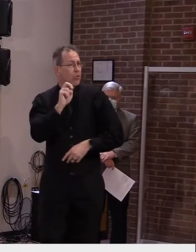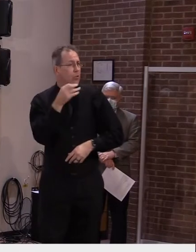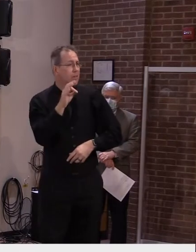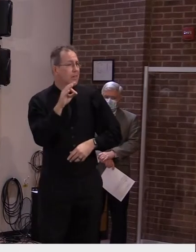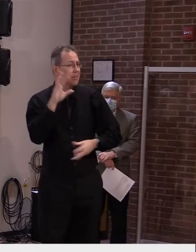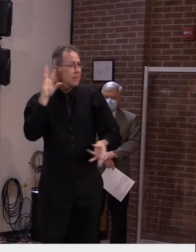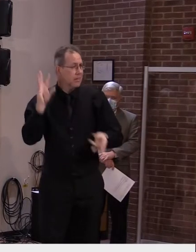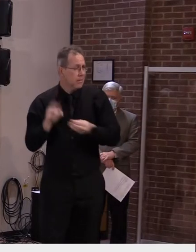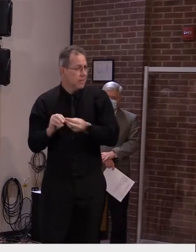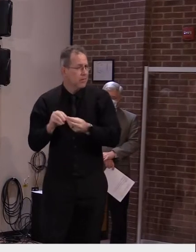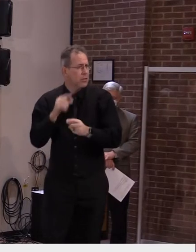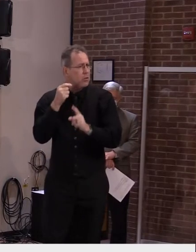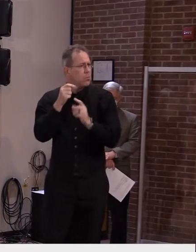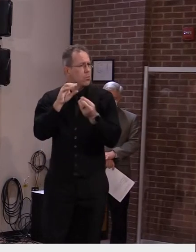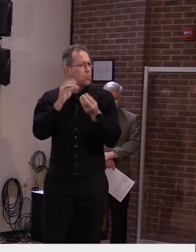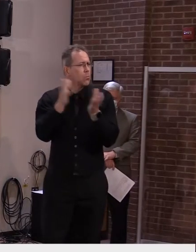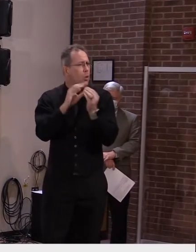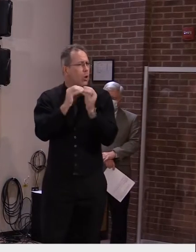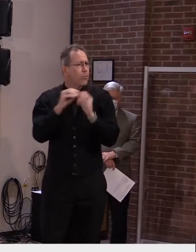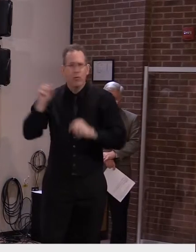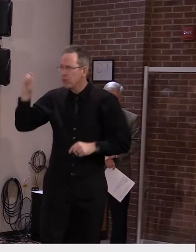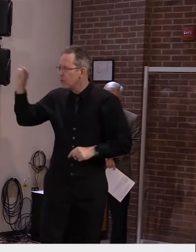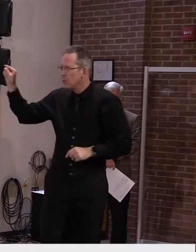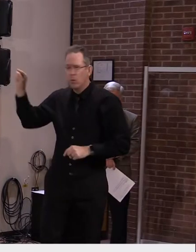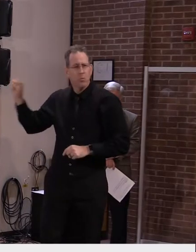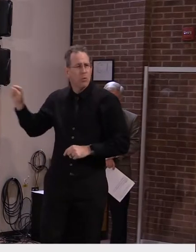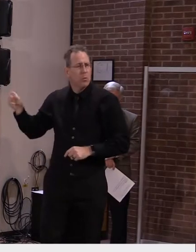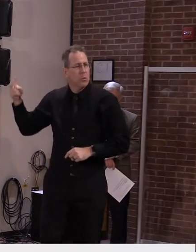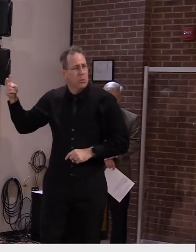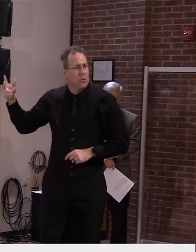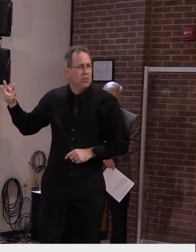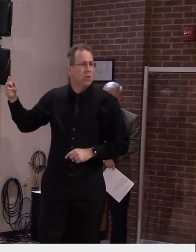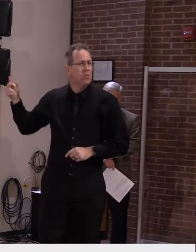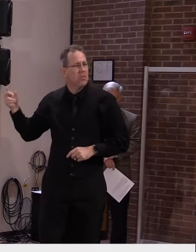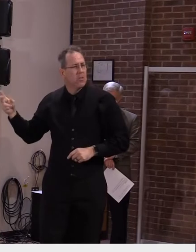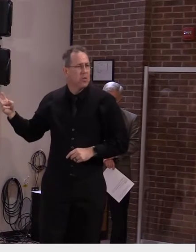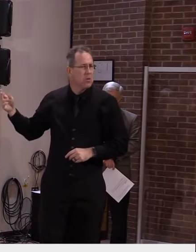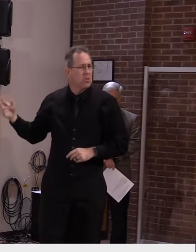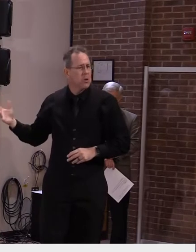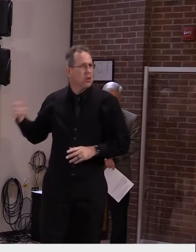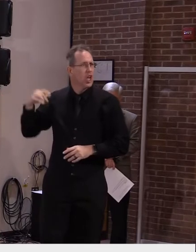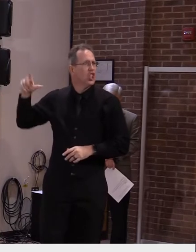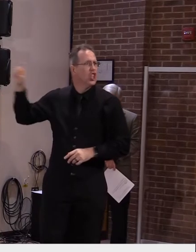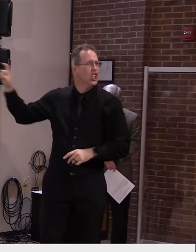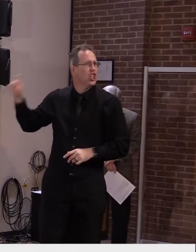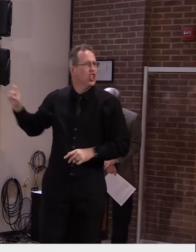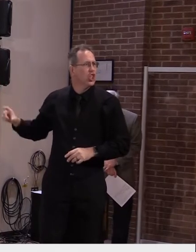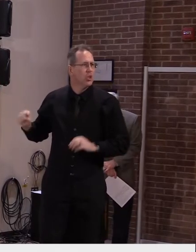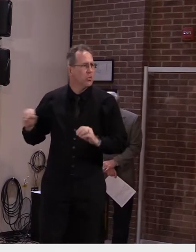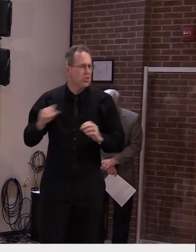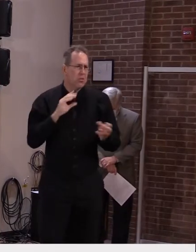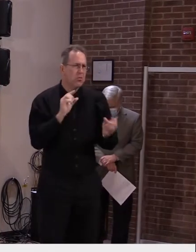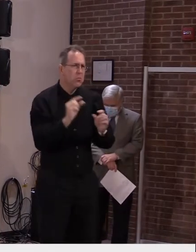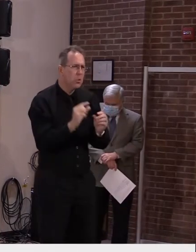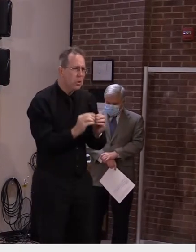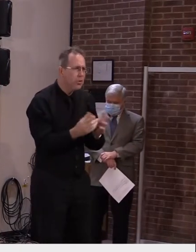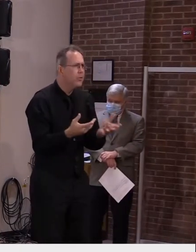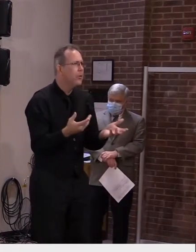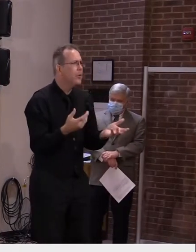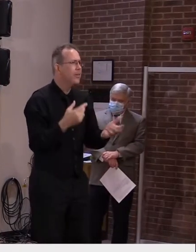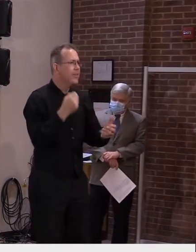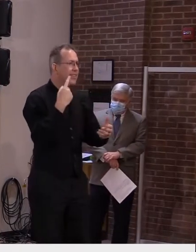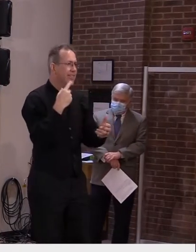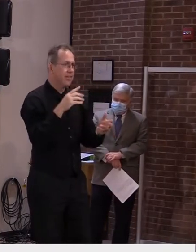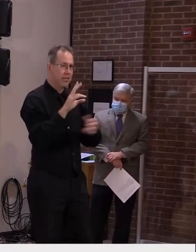number 70 associated with them. So this is a little bit different than what we've been seeing. This is a little bit more similar